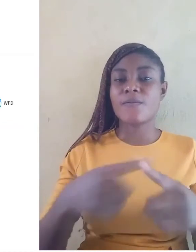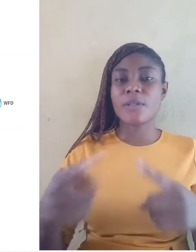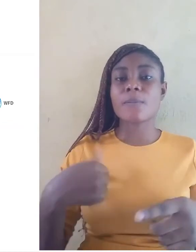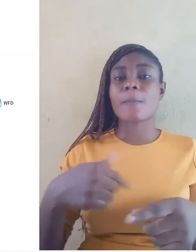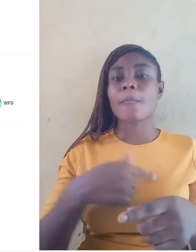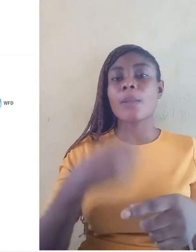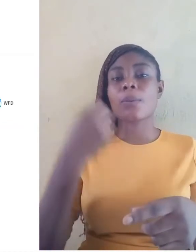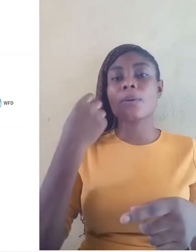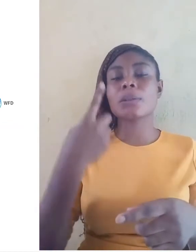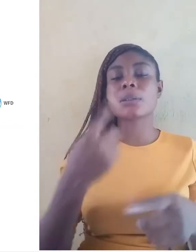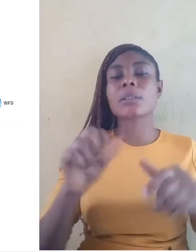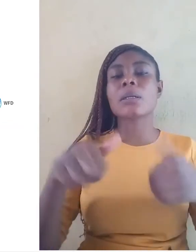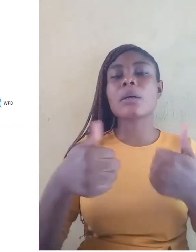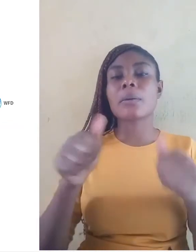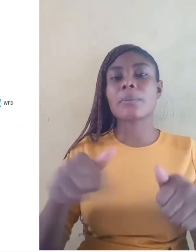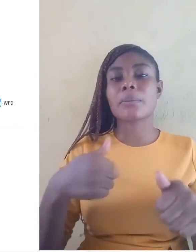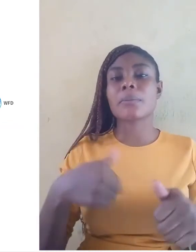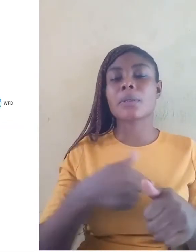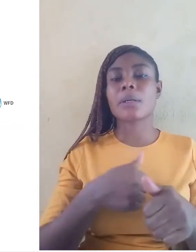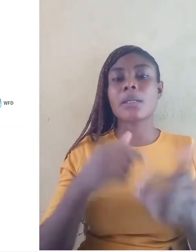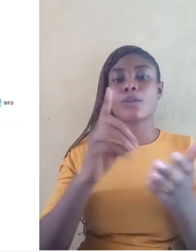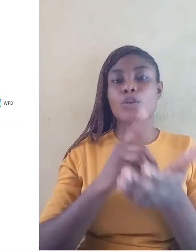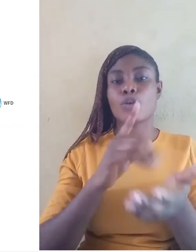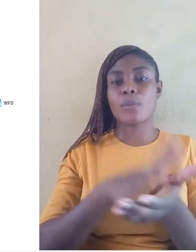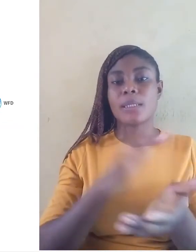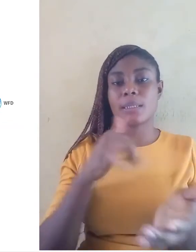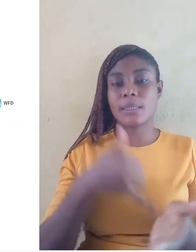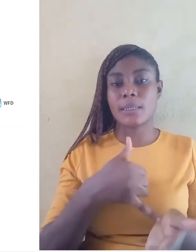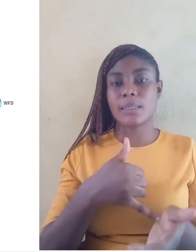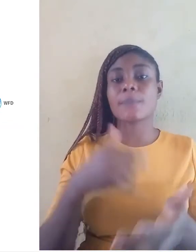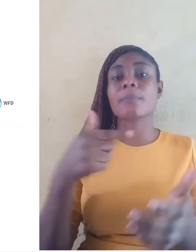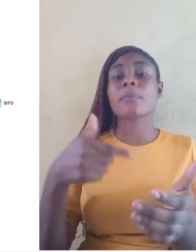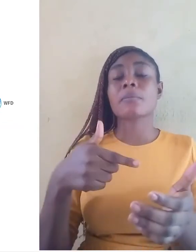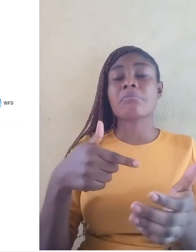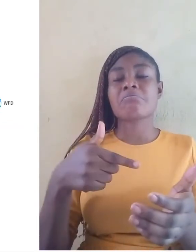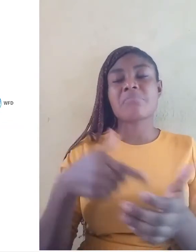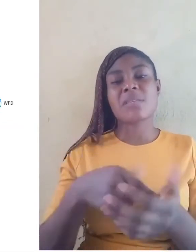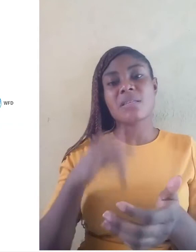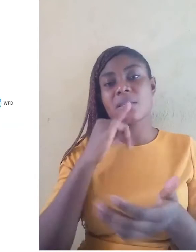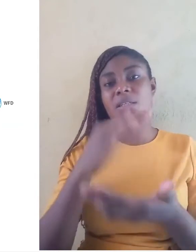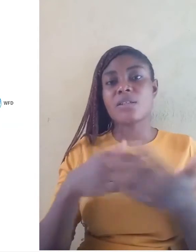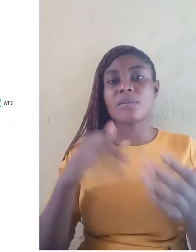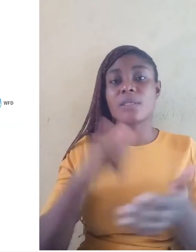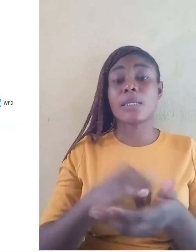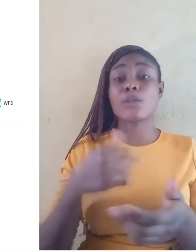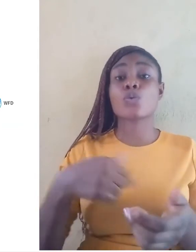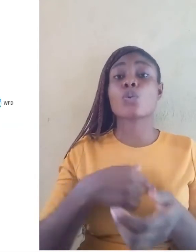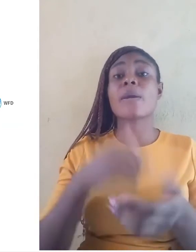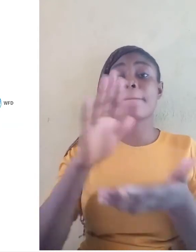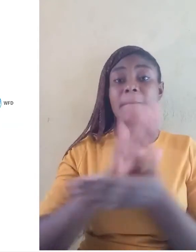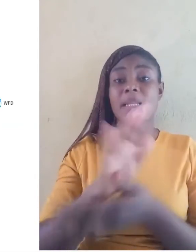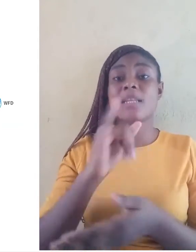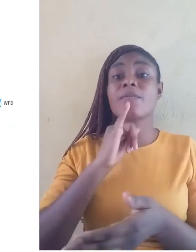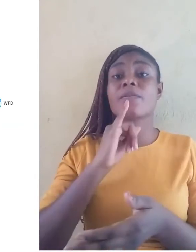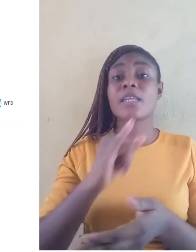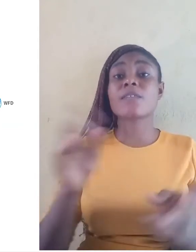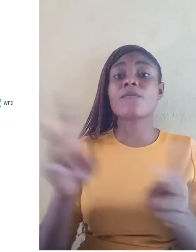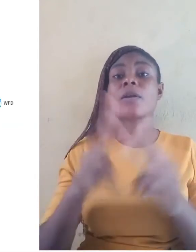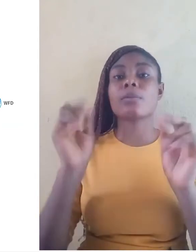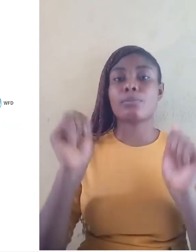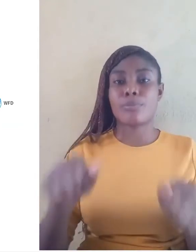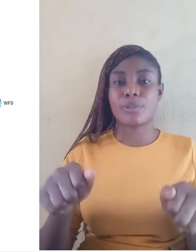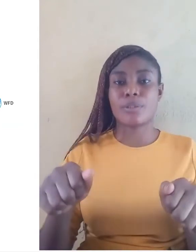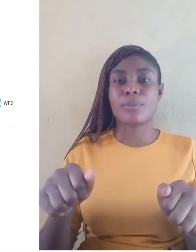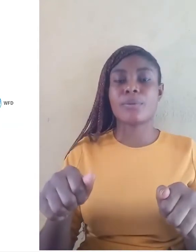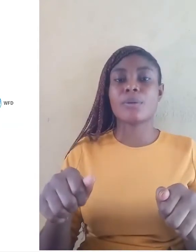we are able to document all these varieties. But I mean, it has been something that we believe is